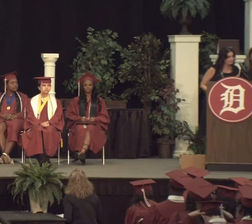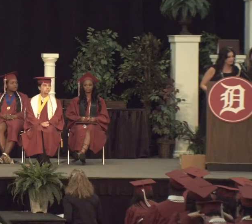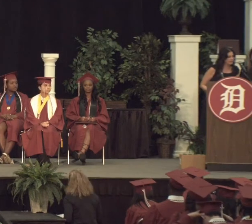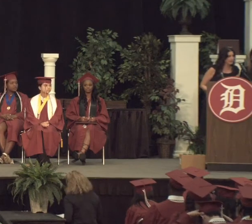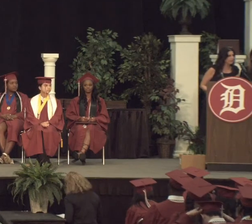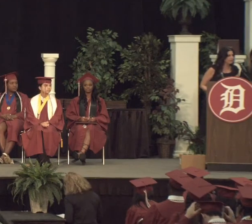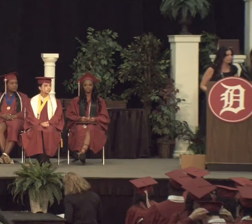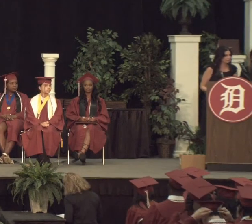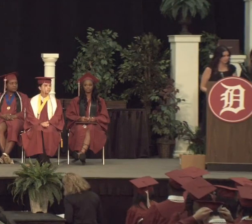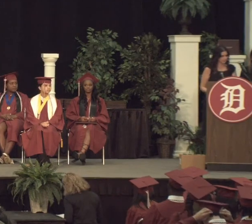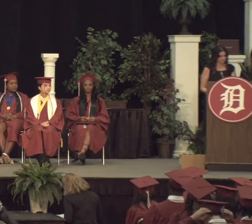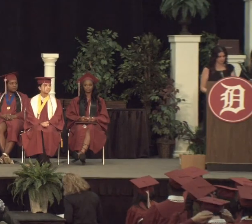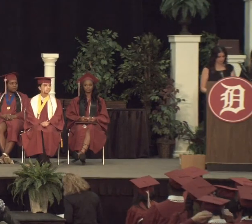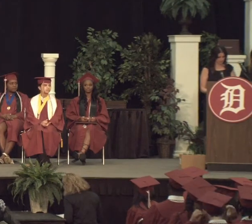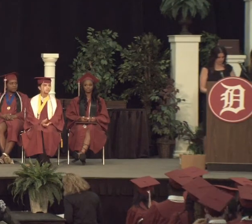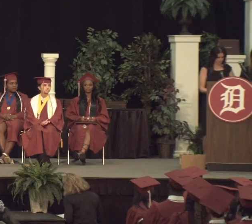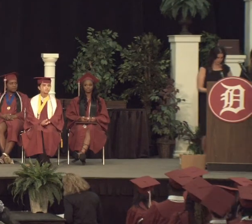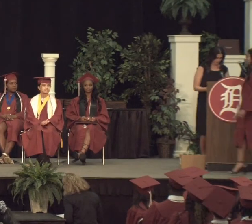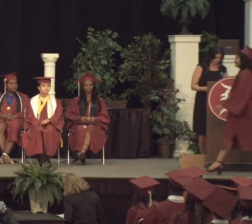Kirsten Cannon.